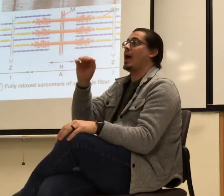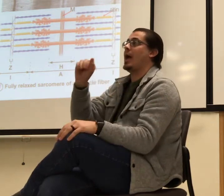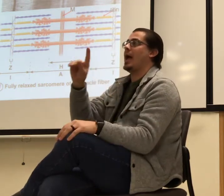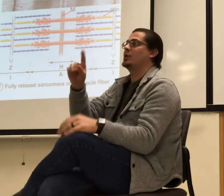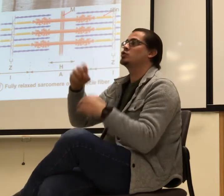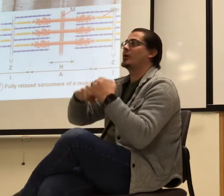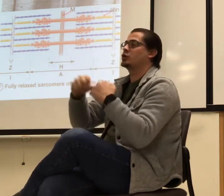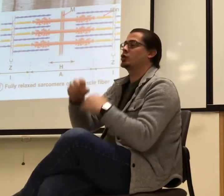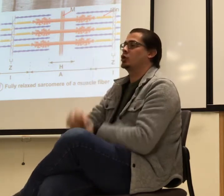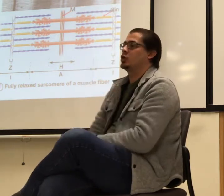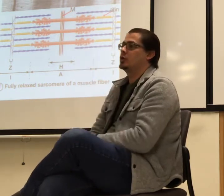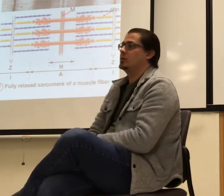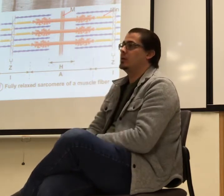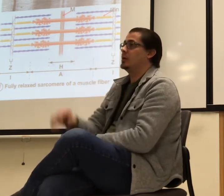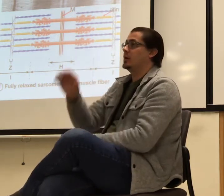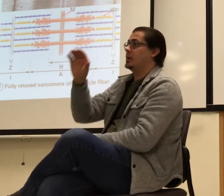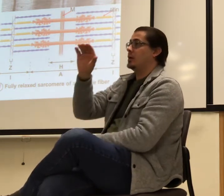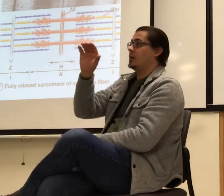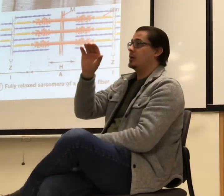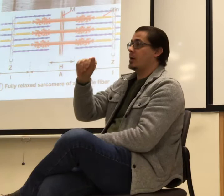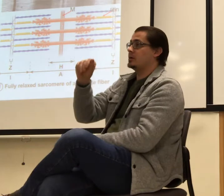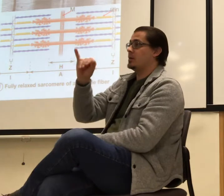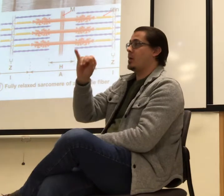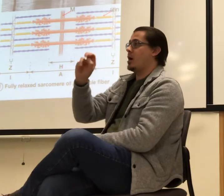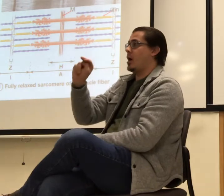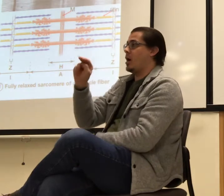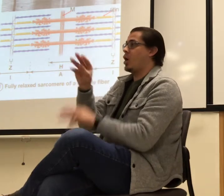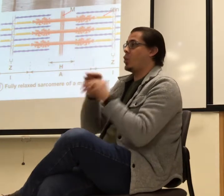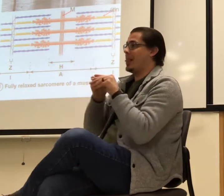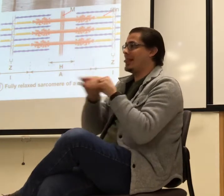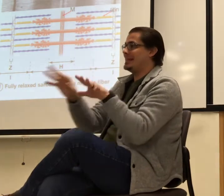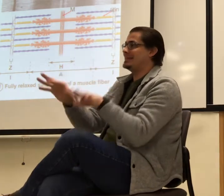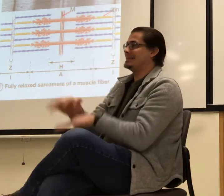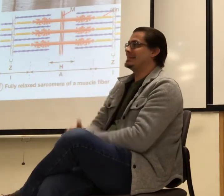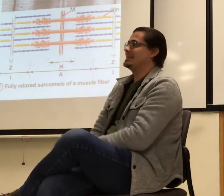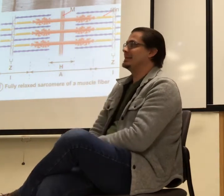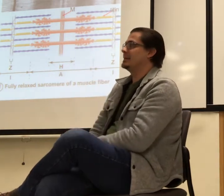Calcium, ion, release.